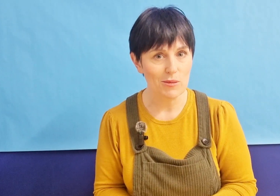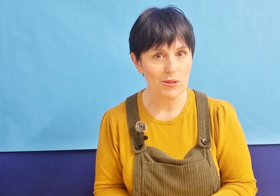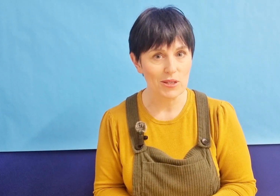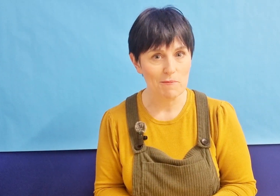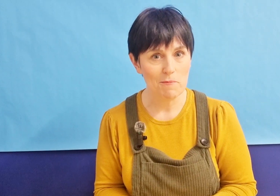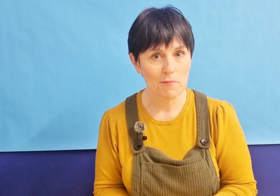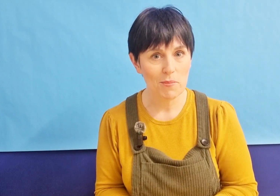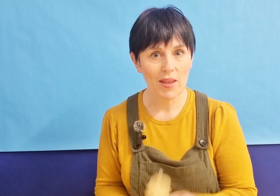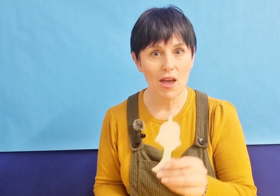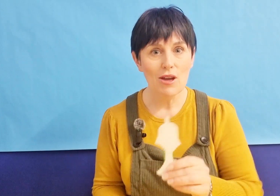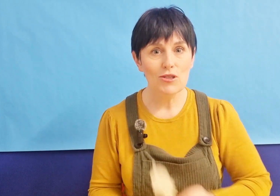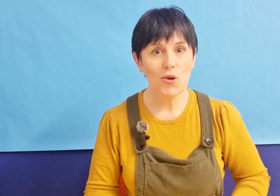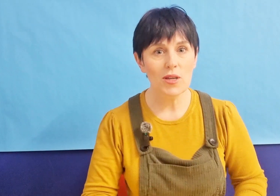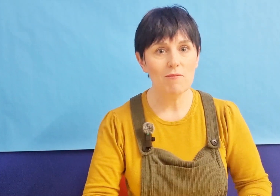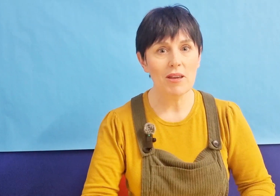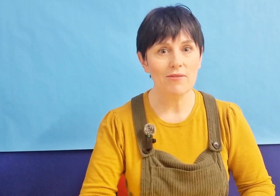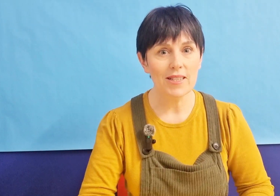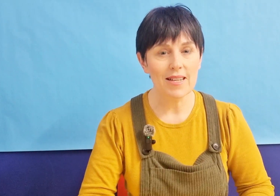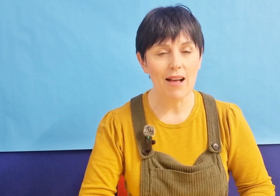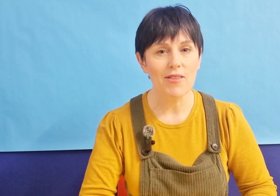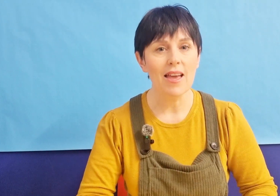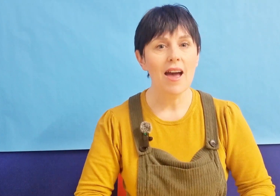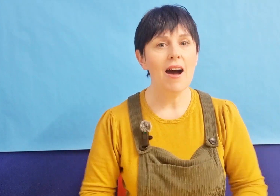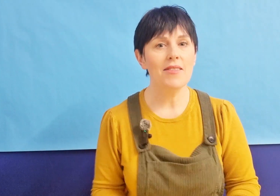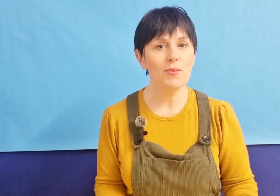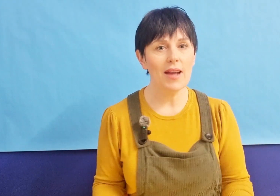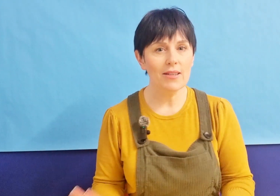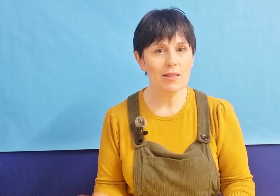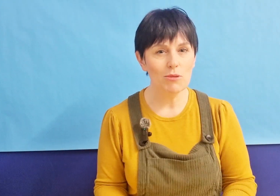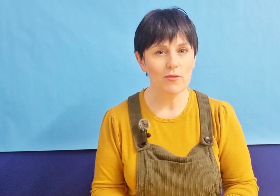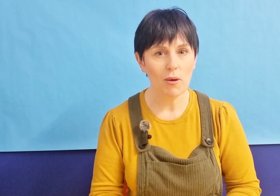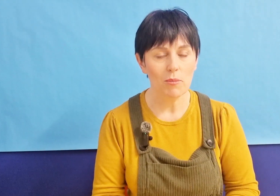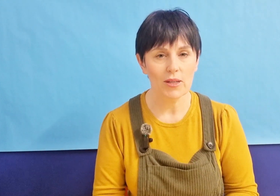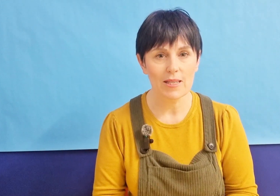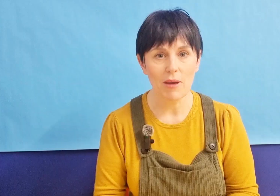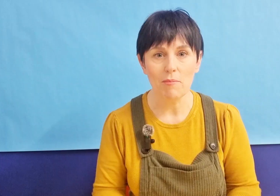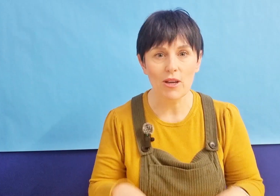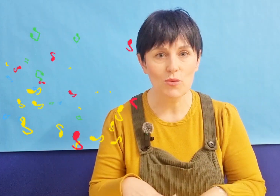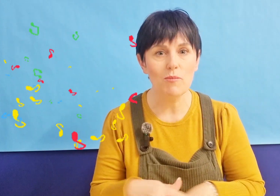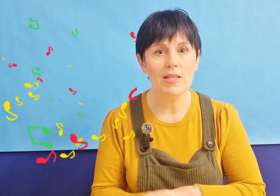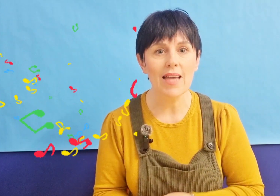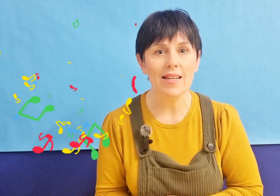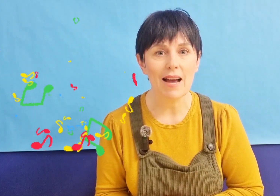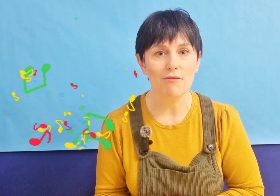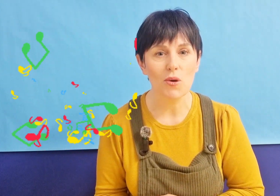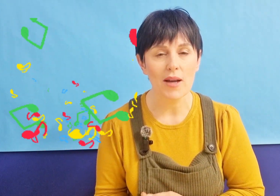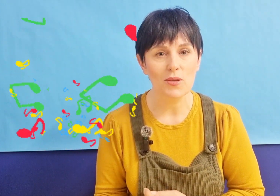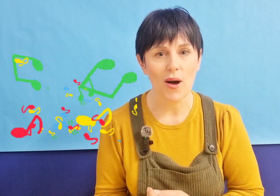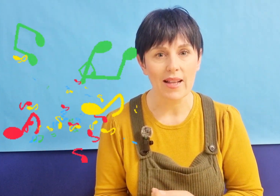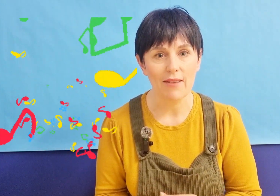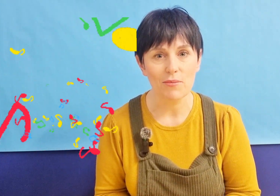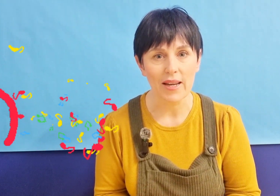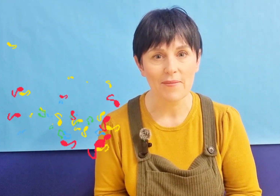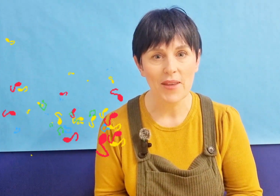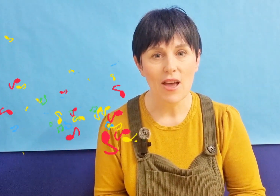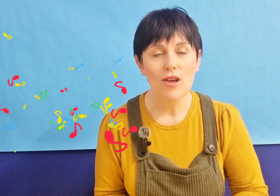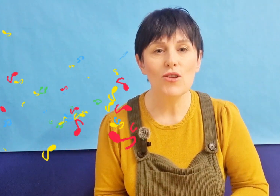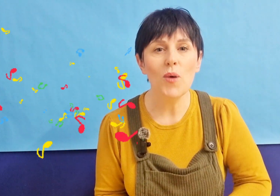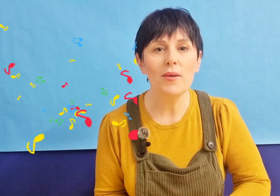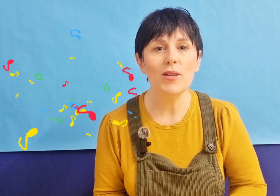vegetables. Talking of being fit and healthy, I think we now need to move our bodies a bit because we've been sat down for quite a while, haven't we? So why don't we